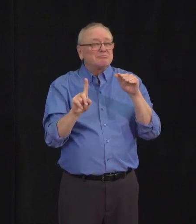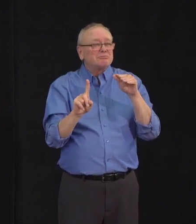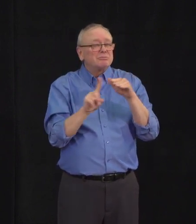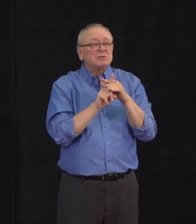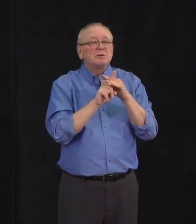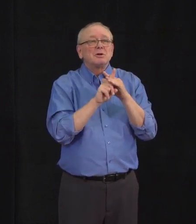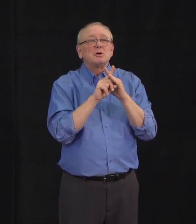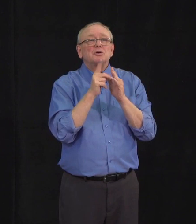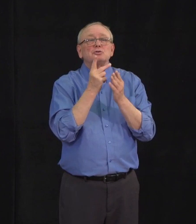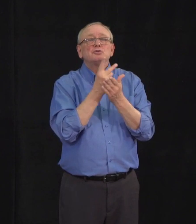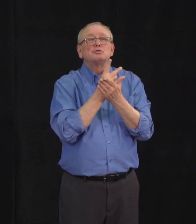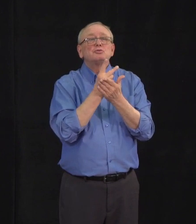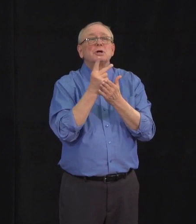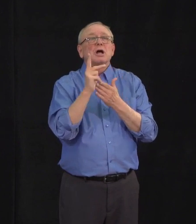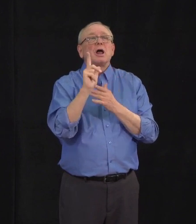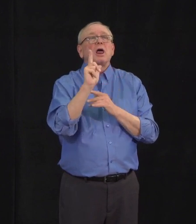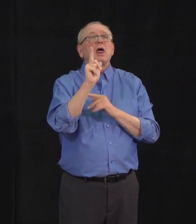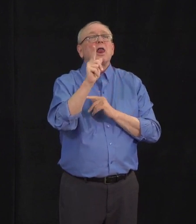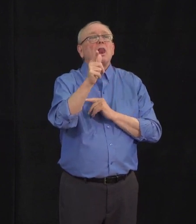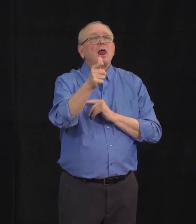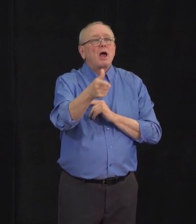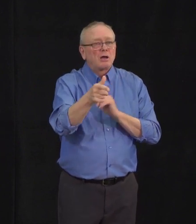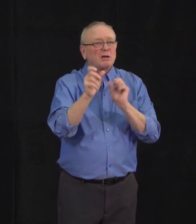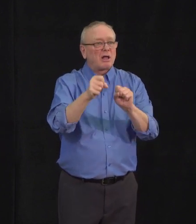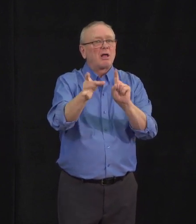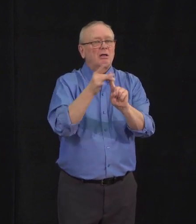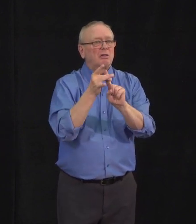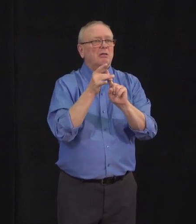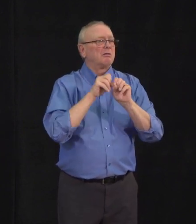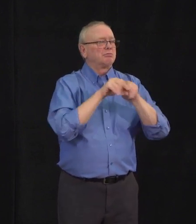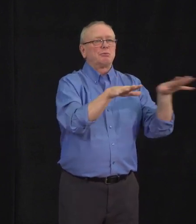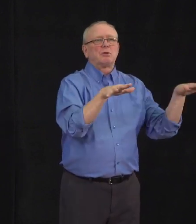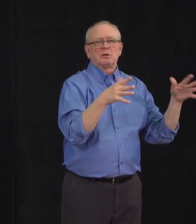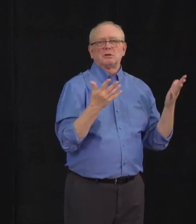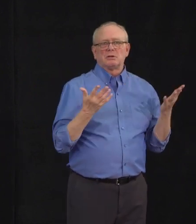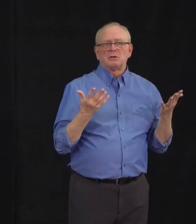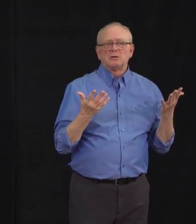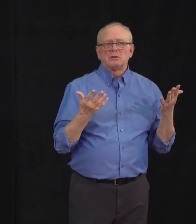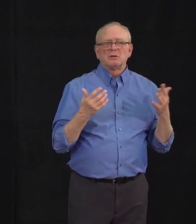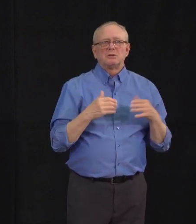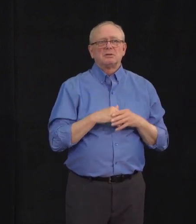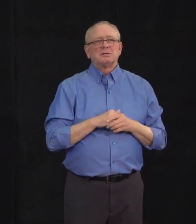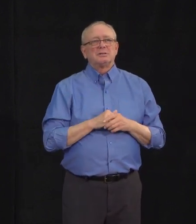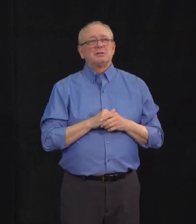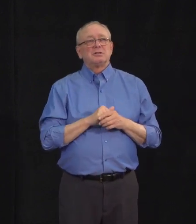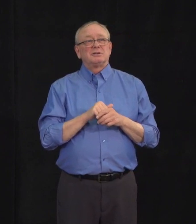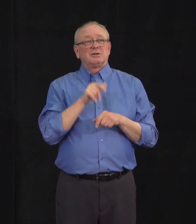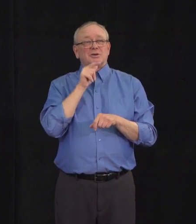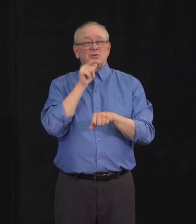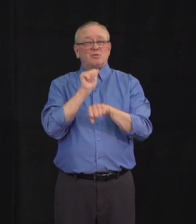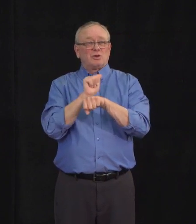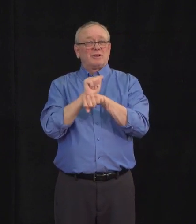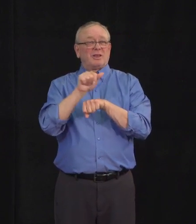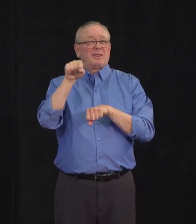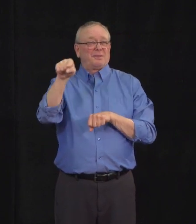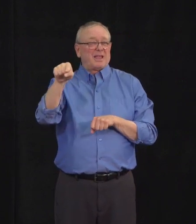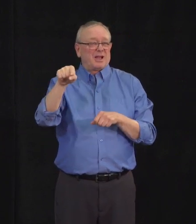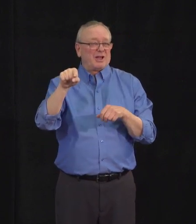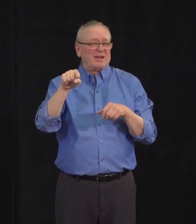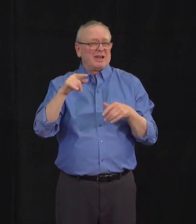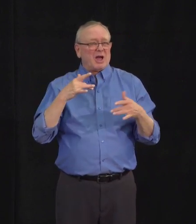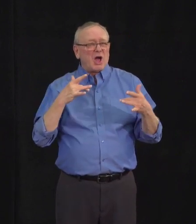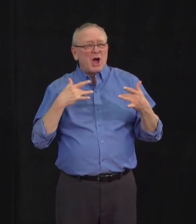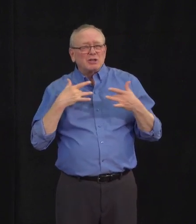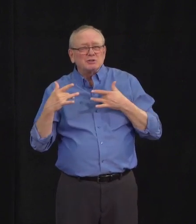happened. So what I would say to workers who are wondering, is it safe for me to go back when this plant opens? I would